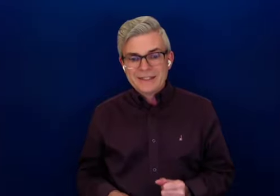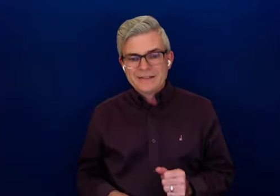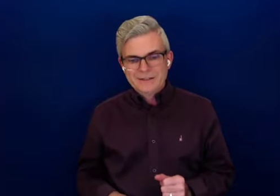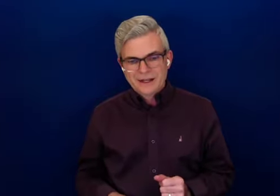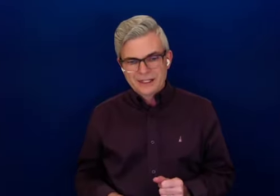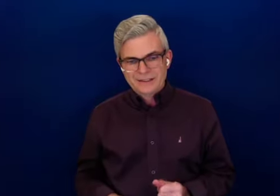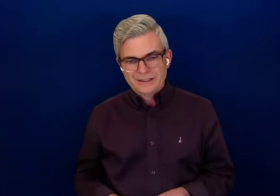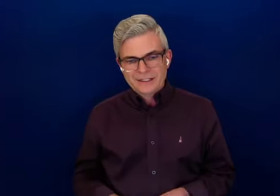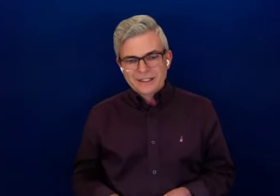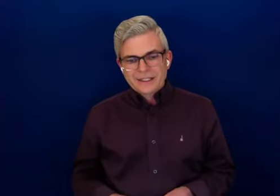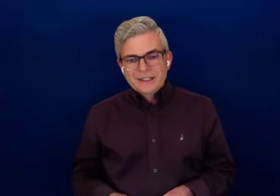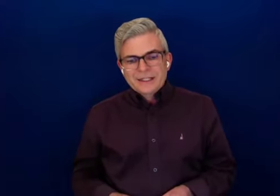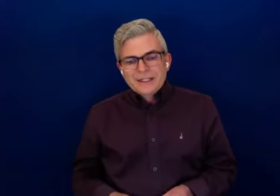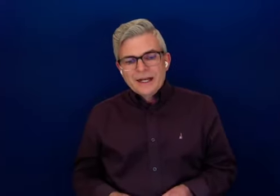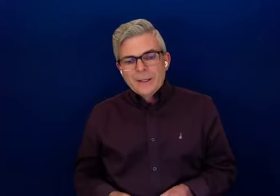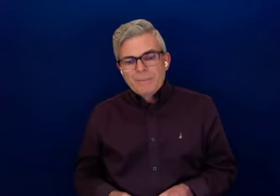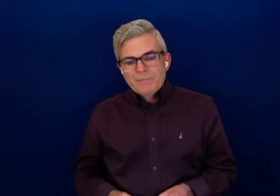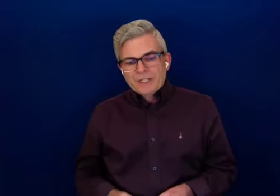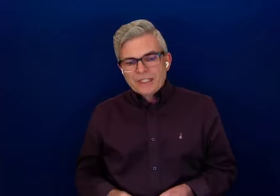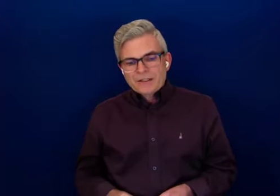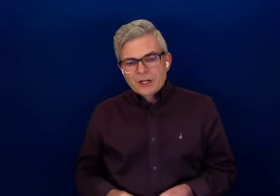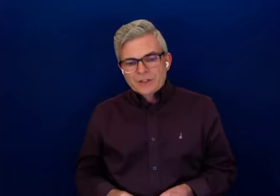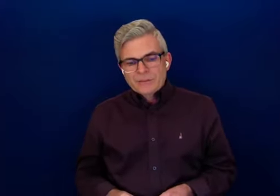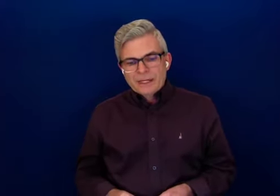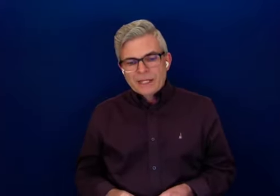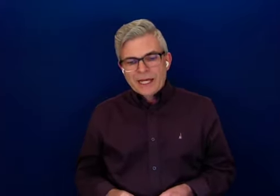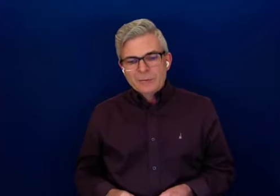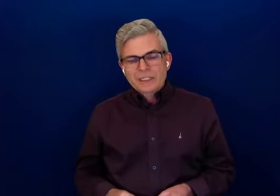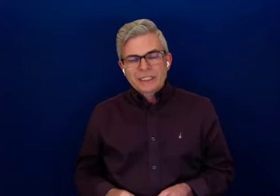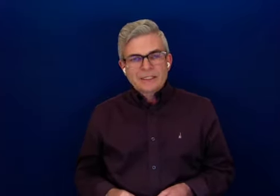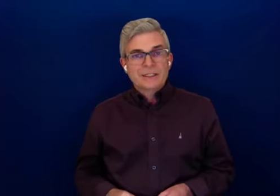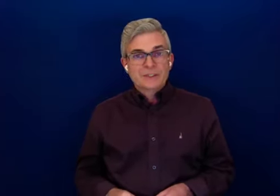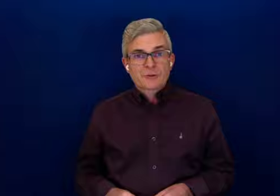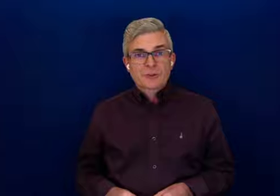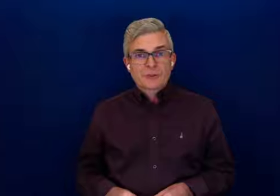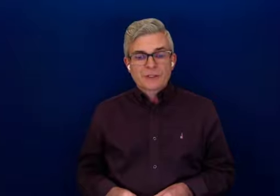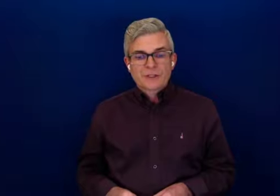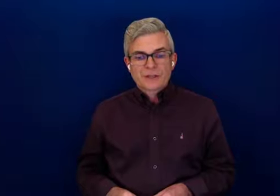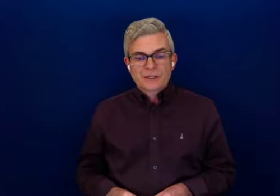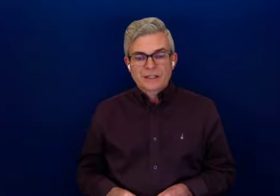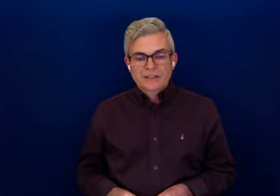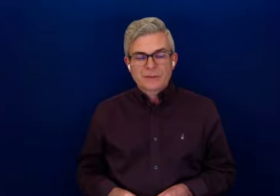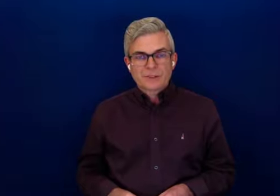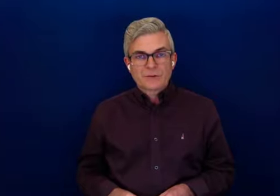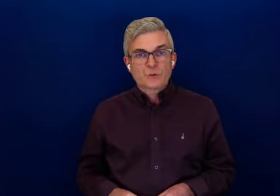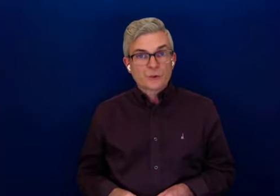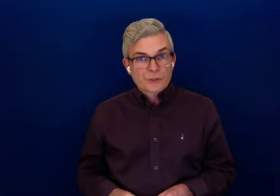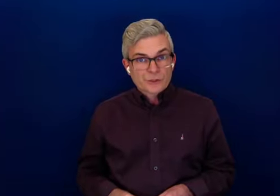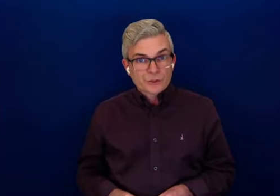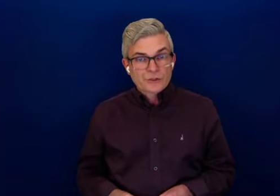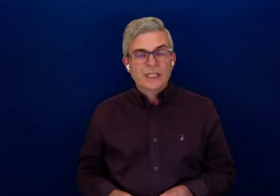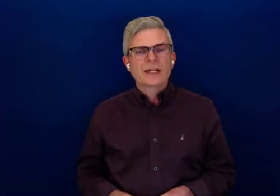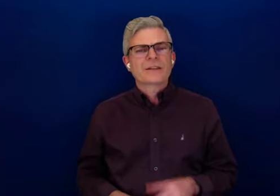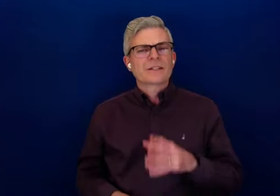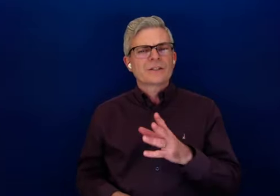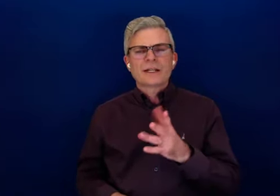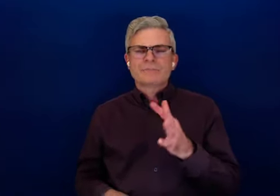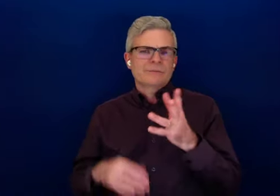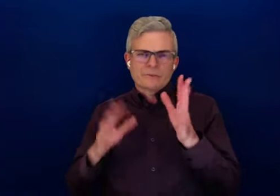key sign. It talks about how Melinda introduced the concept of a rooster. And I think, if